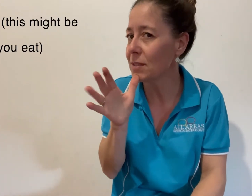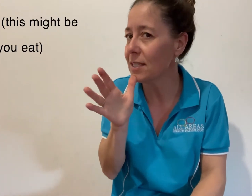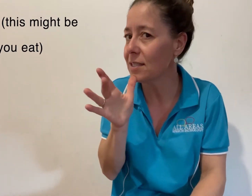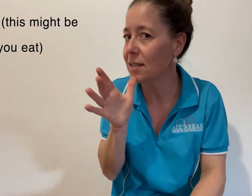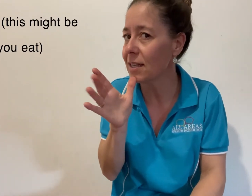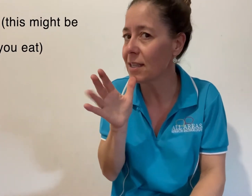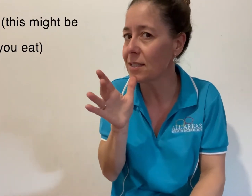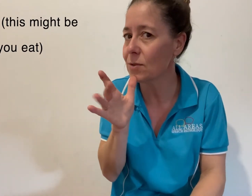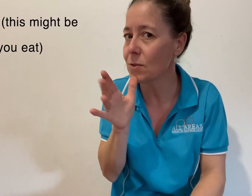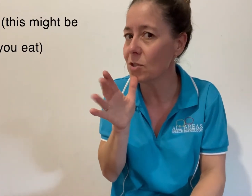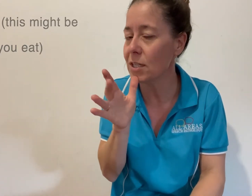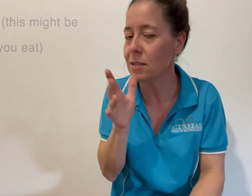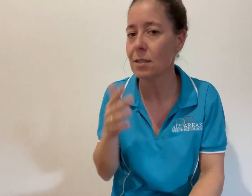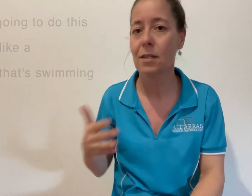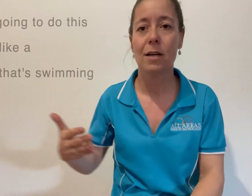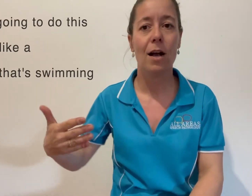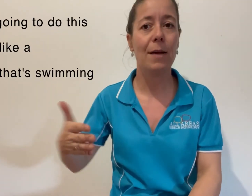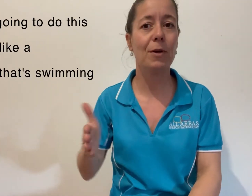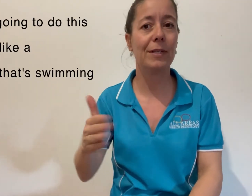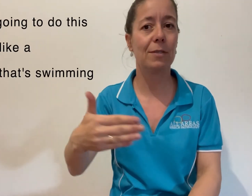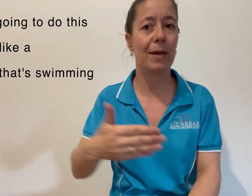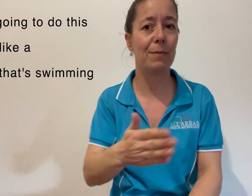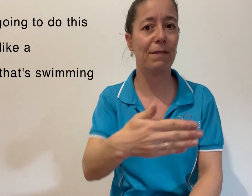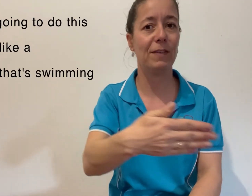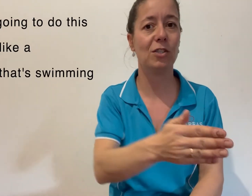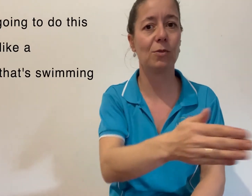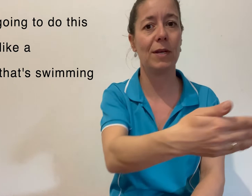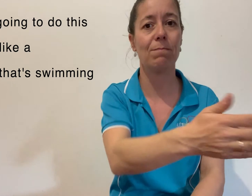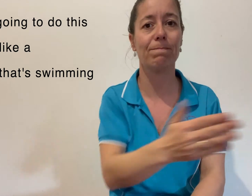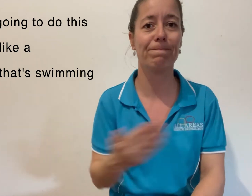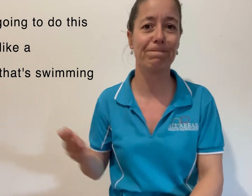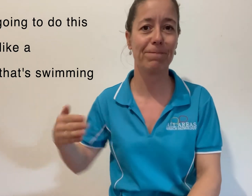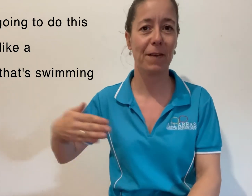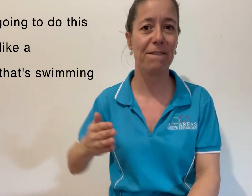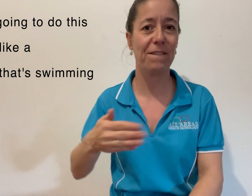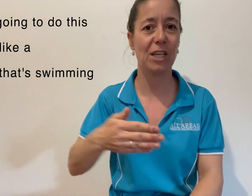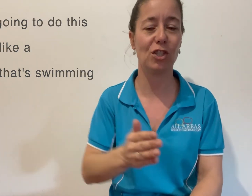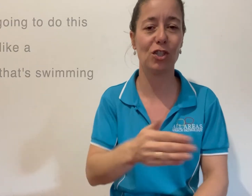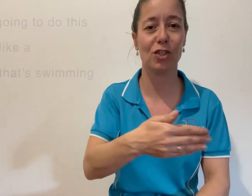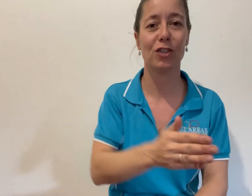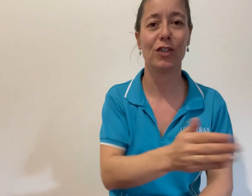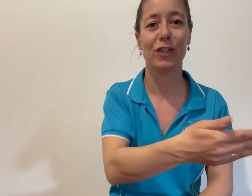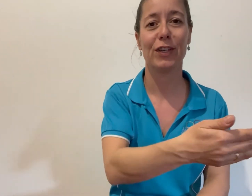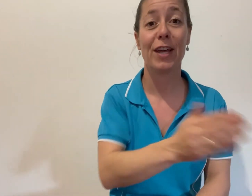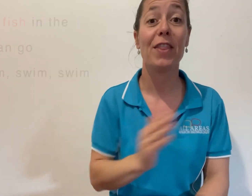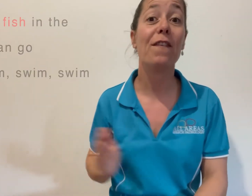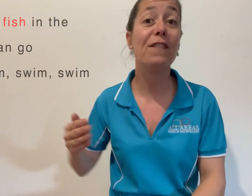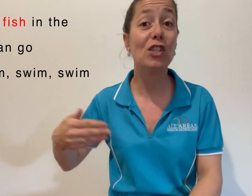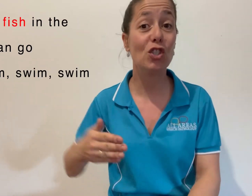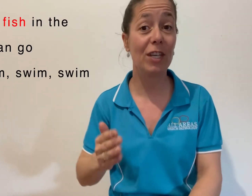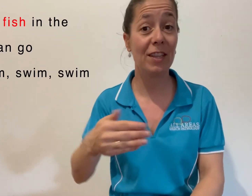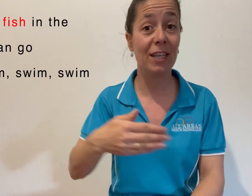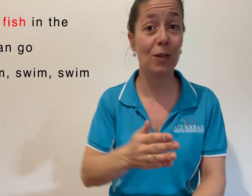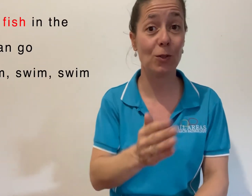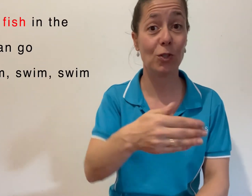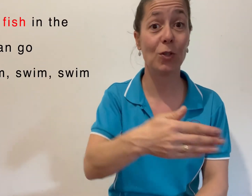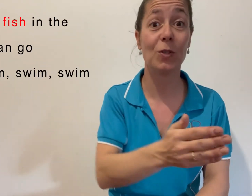done like this on your chin. I'm going to make my fish swim. Fish. Fish in the ocean go